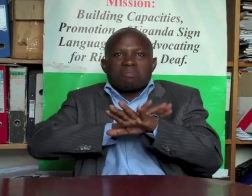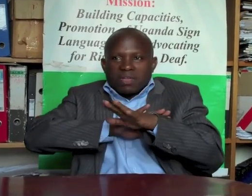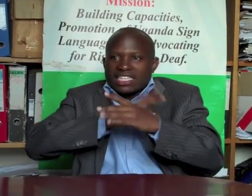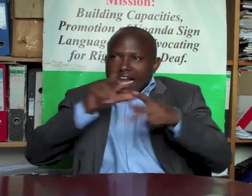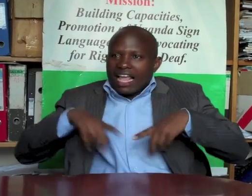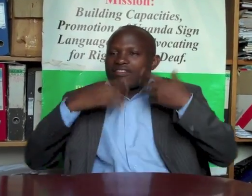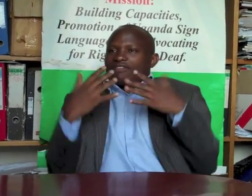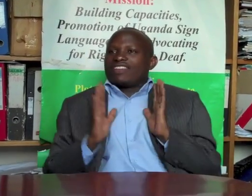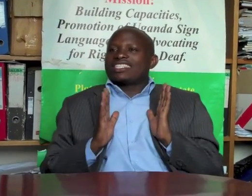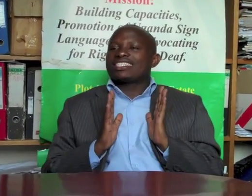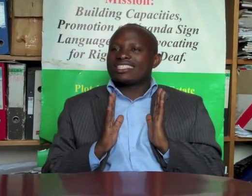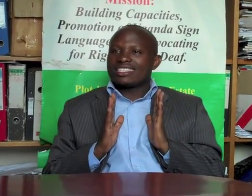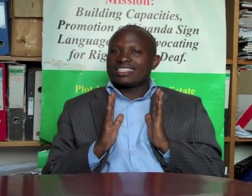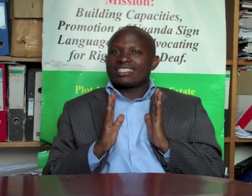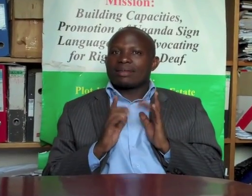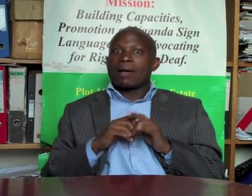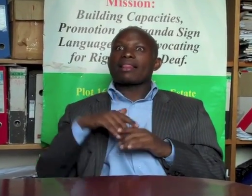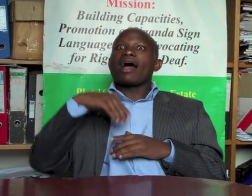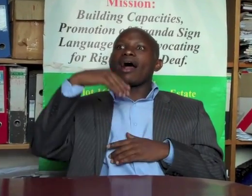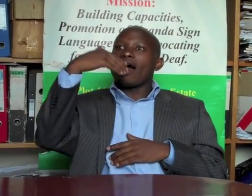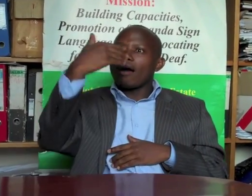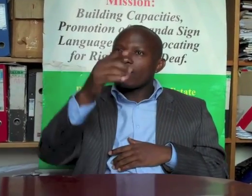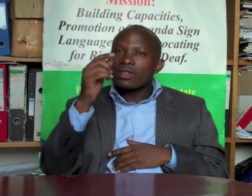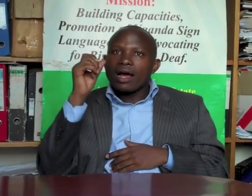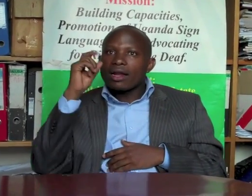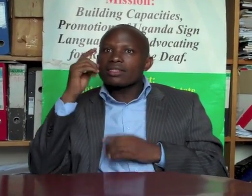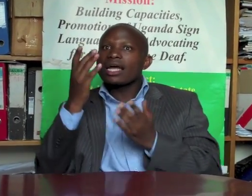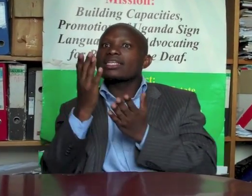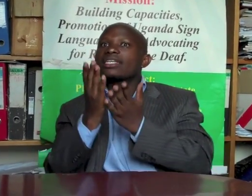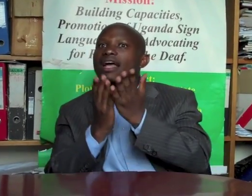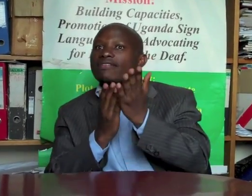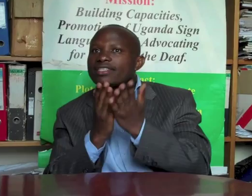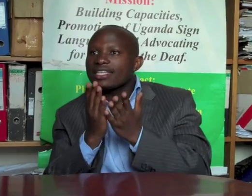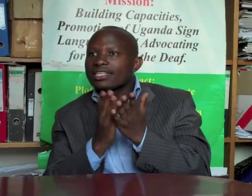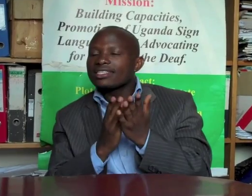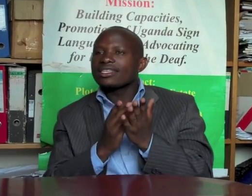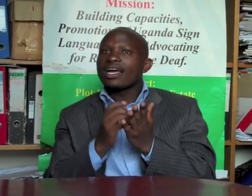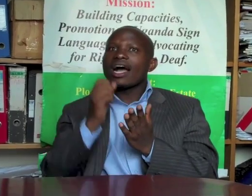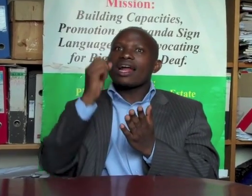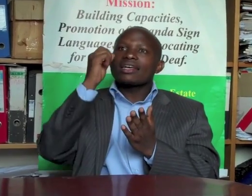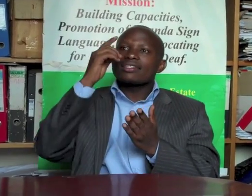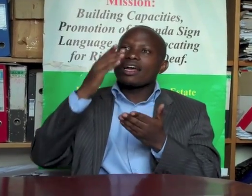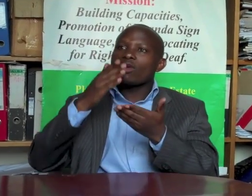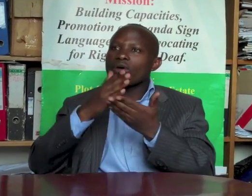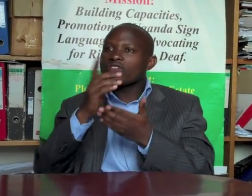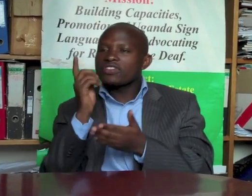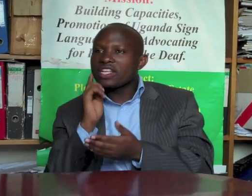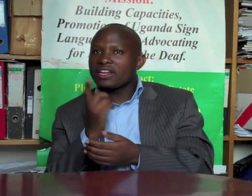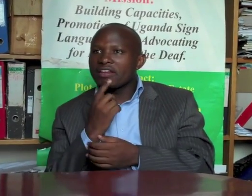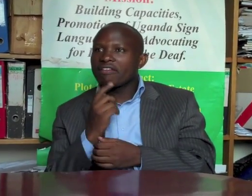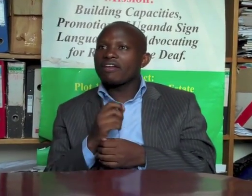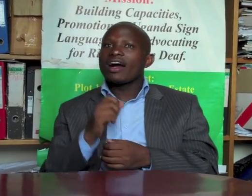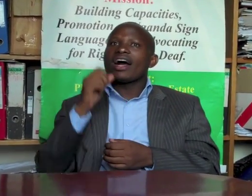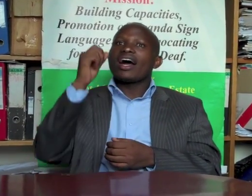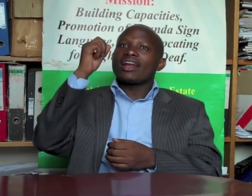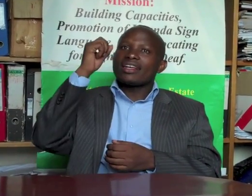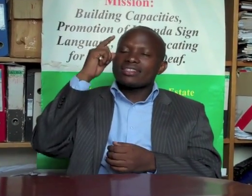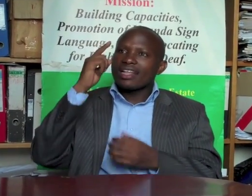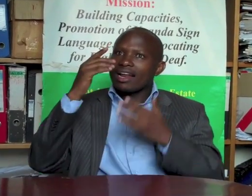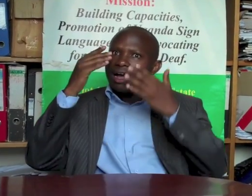The years have gone and your life is finished. But after understanding that there are services, after understanding the rights of deaf